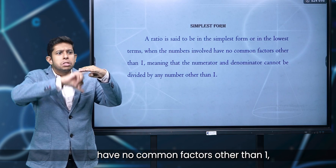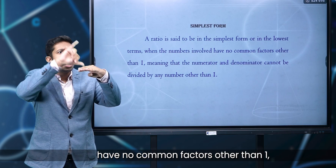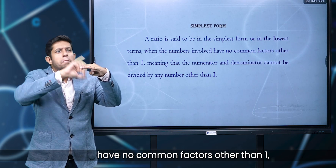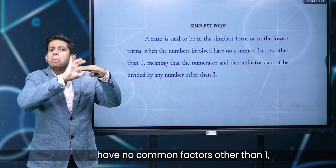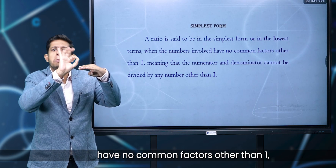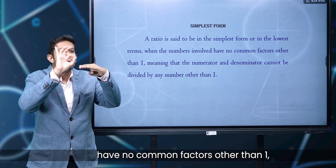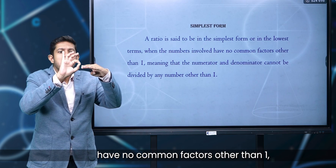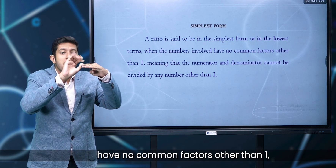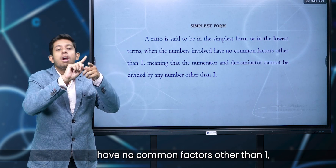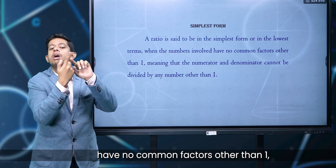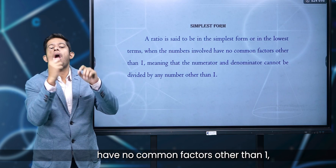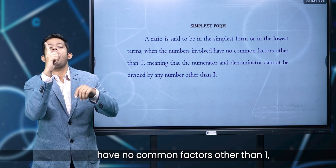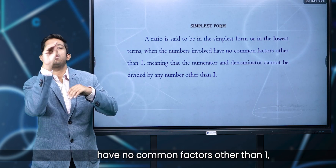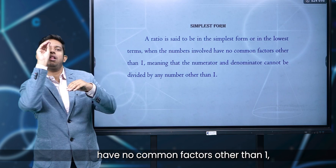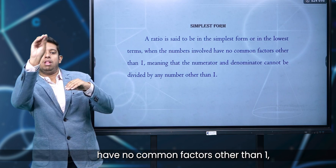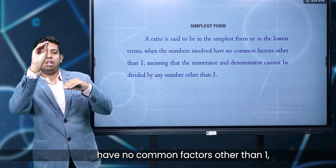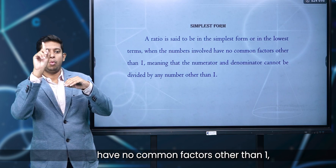factors other than 1.